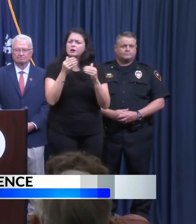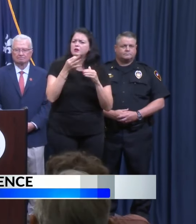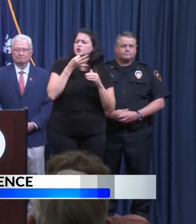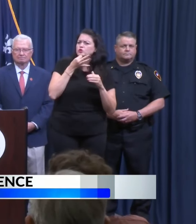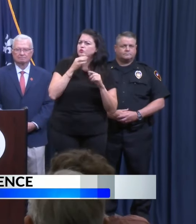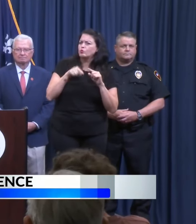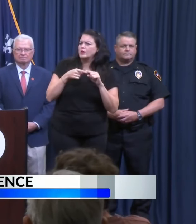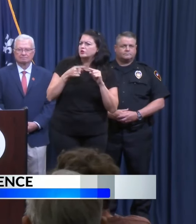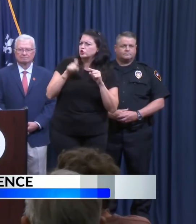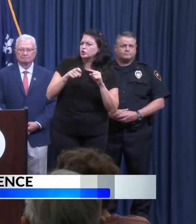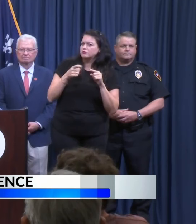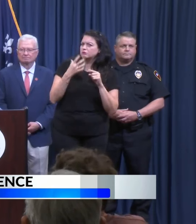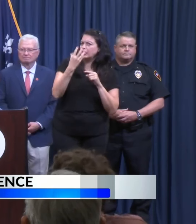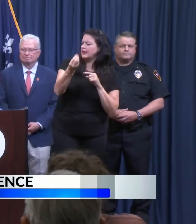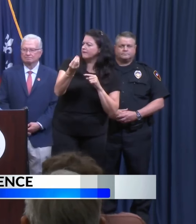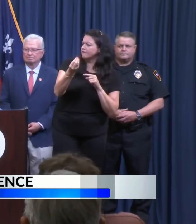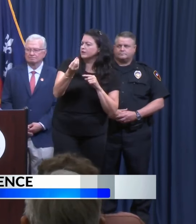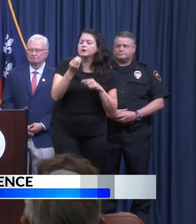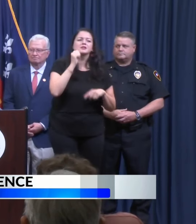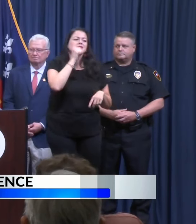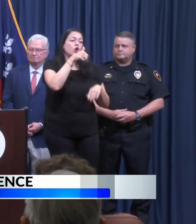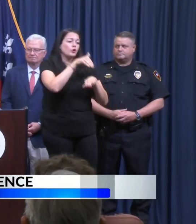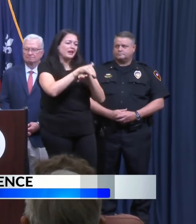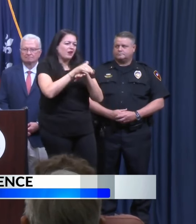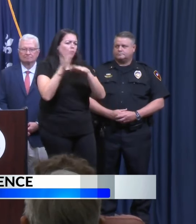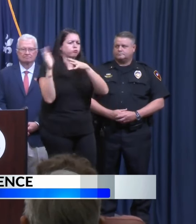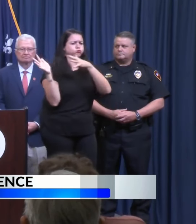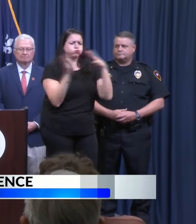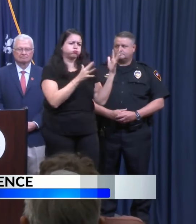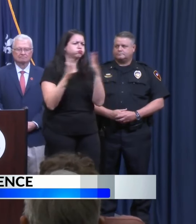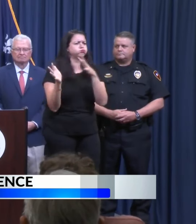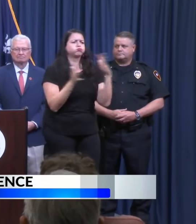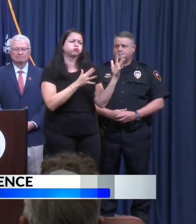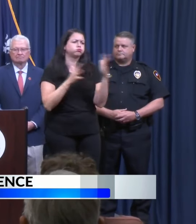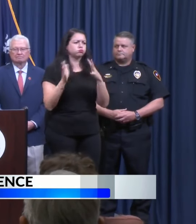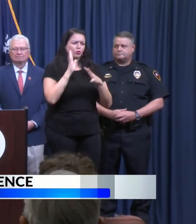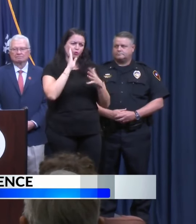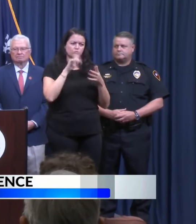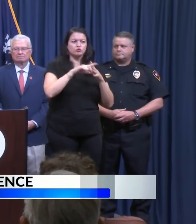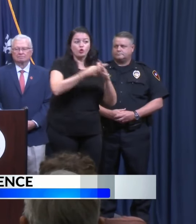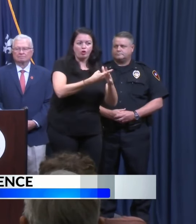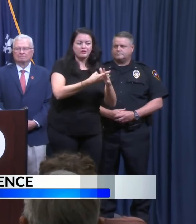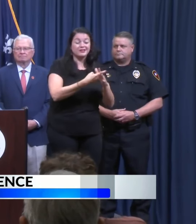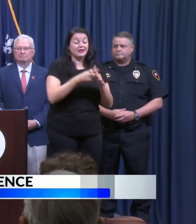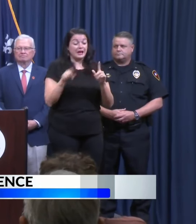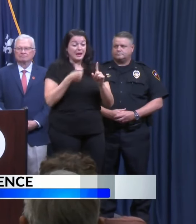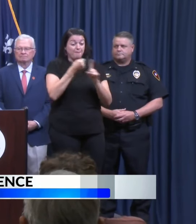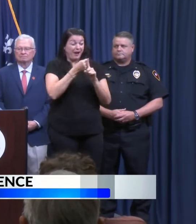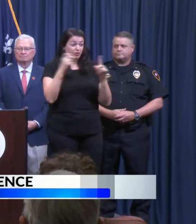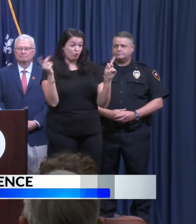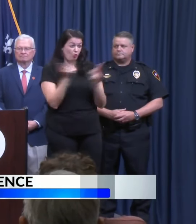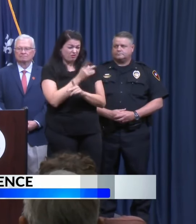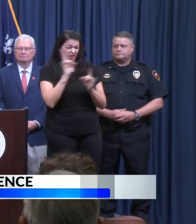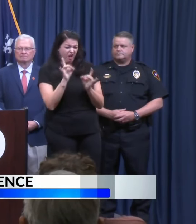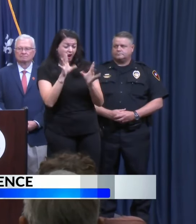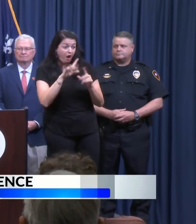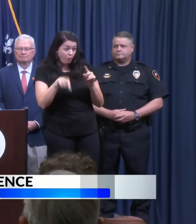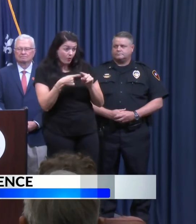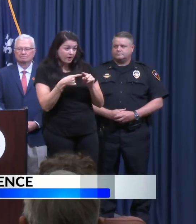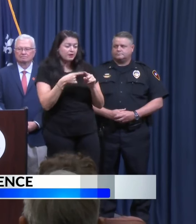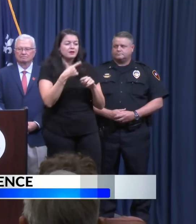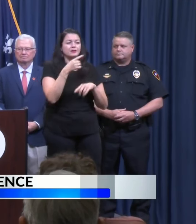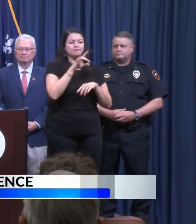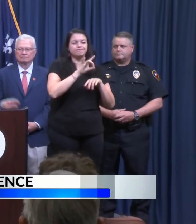So we'll start seeing strong winds tomorrow evening. The greatest impact is thought to come in anywhere between 8 p.m. on